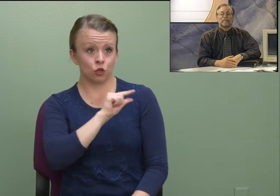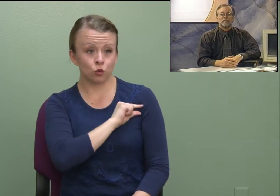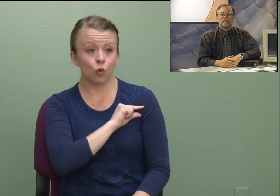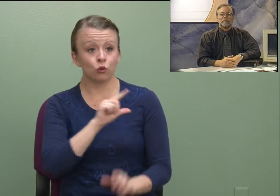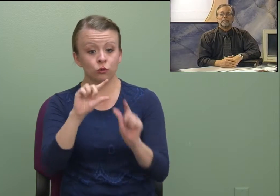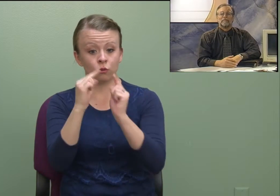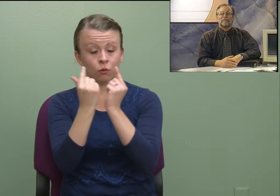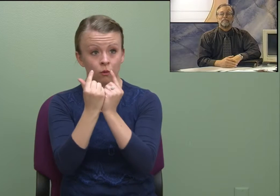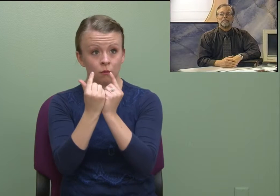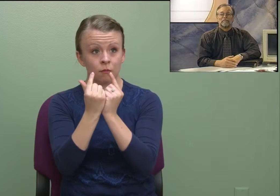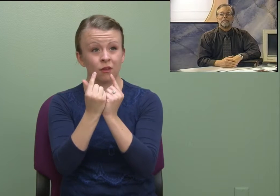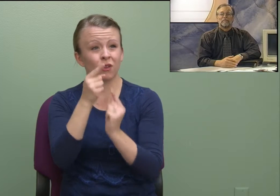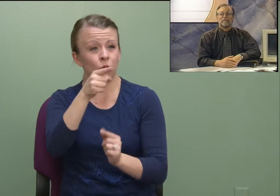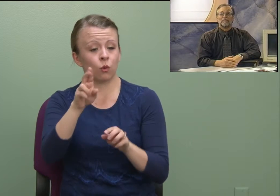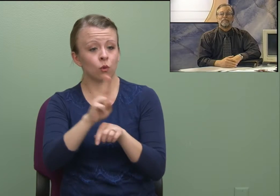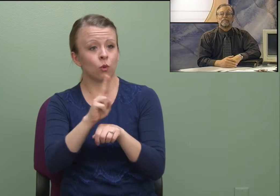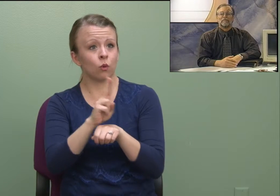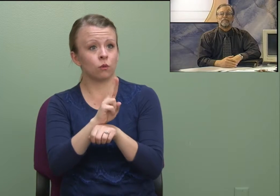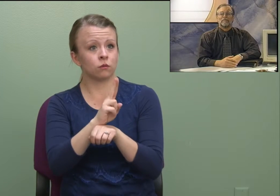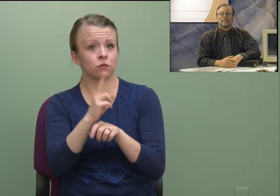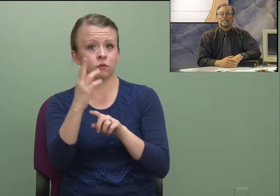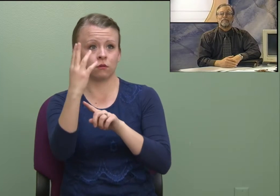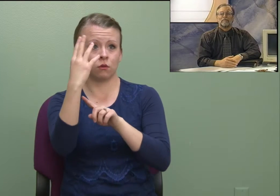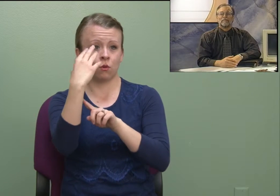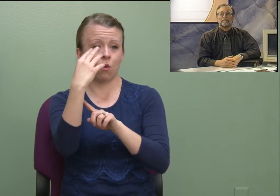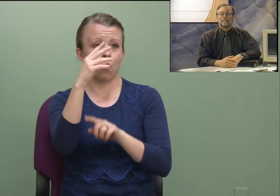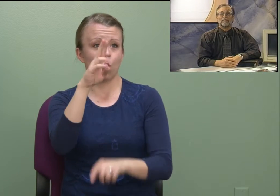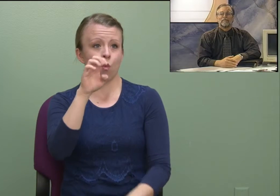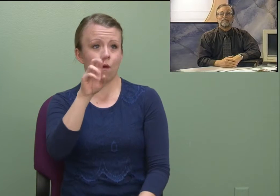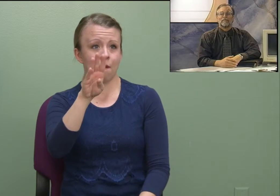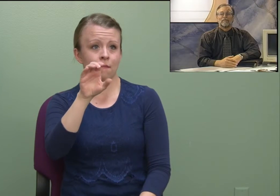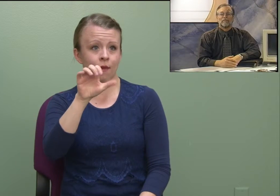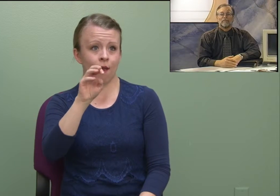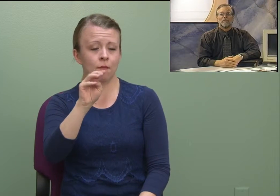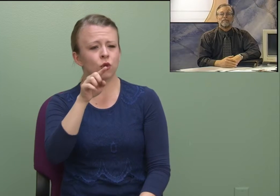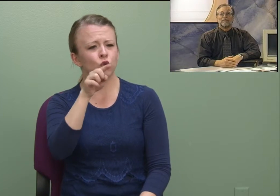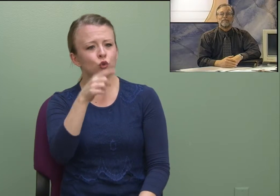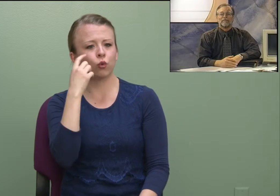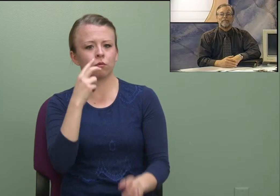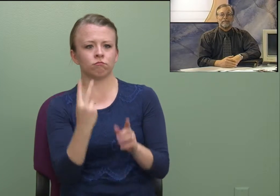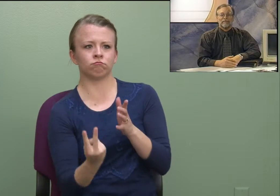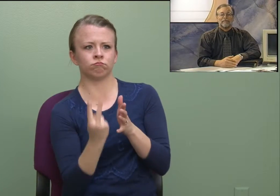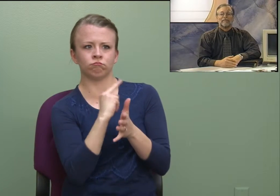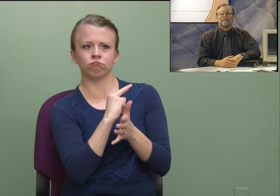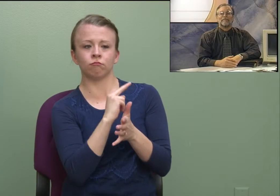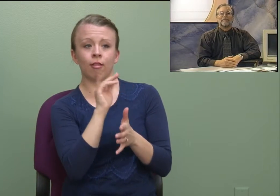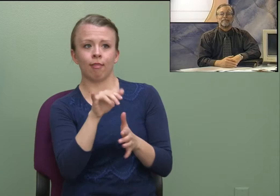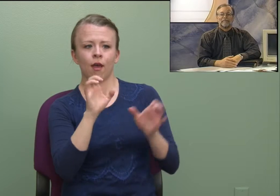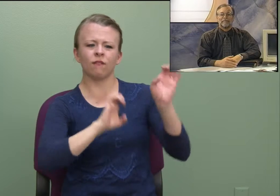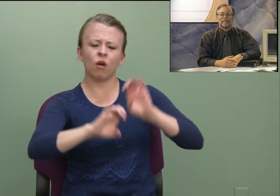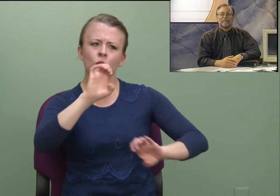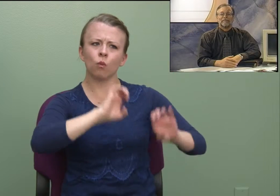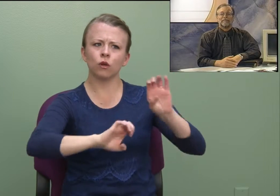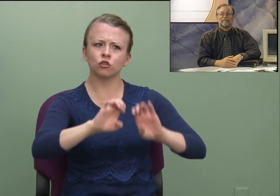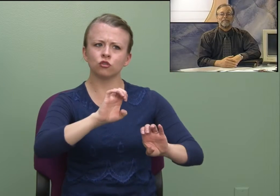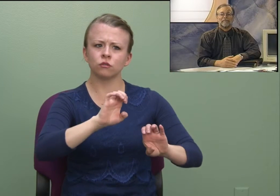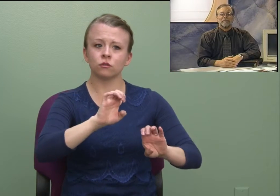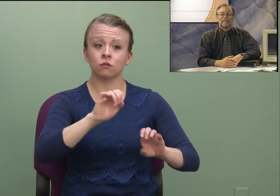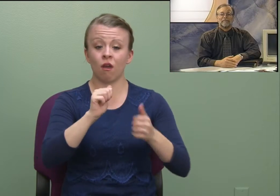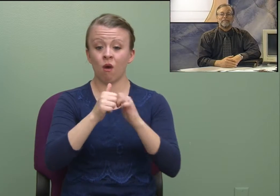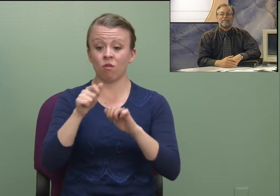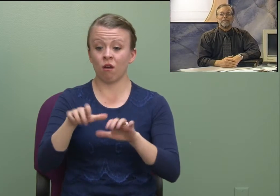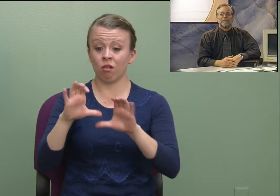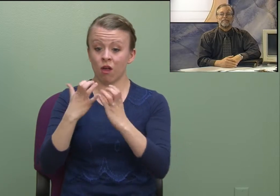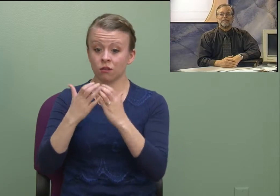using the video remote technology. Have you been able to look at the evaluations for how that class